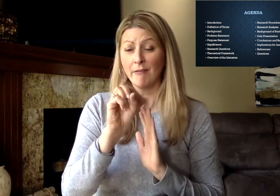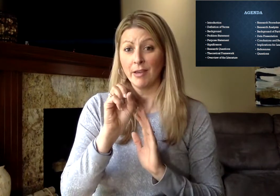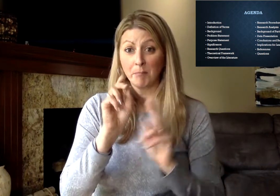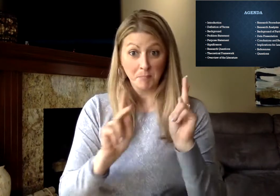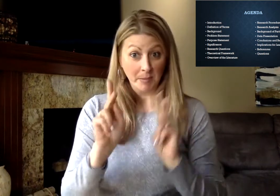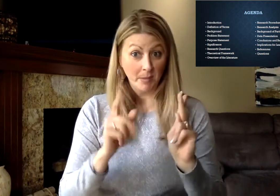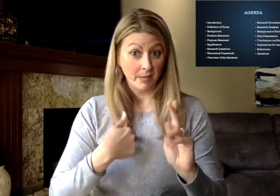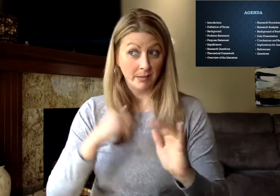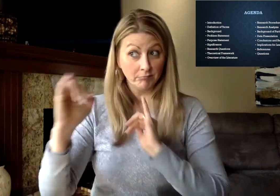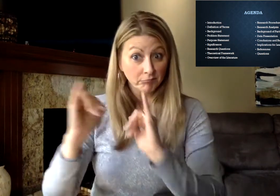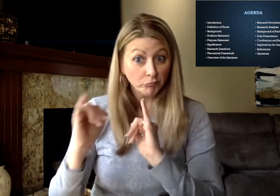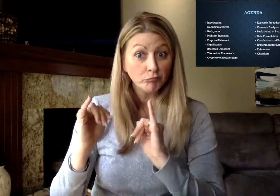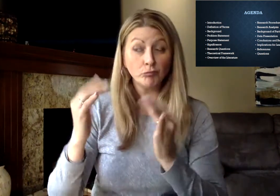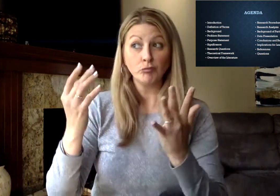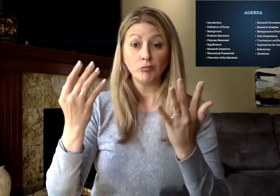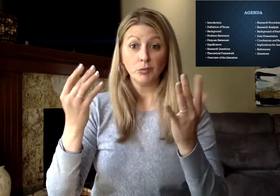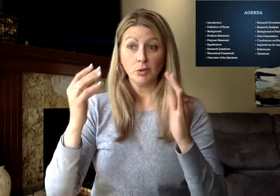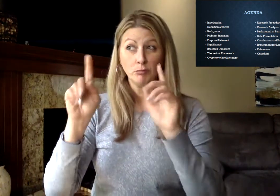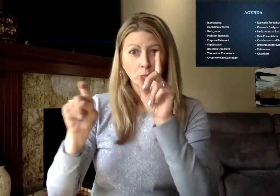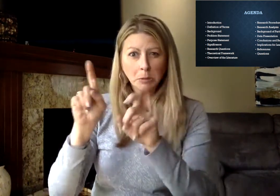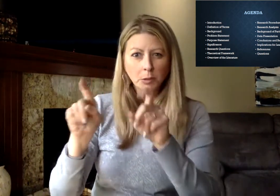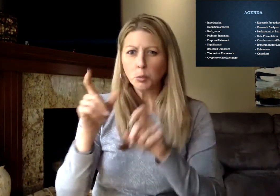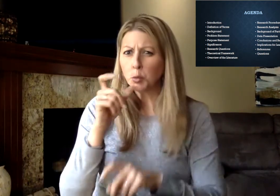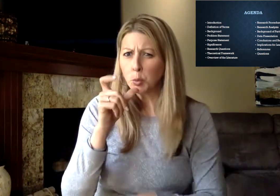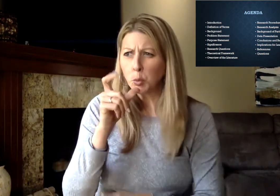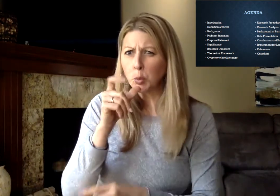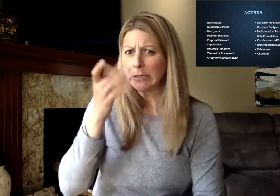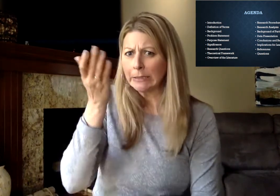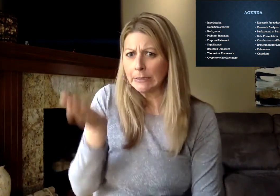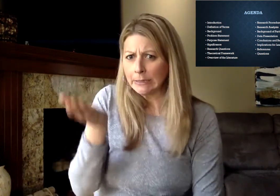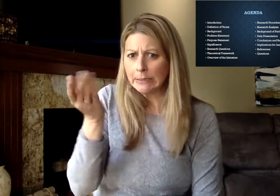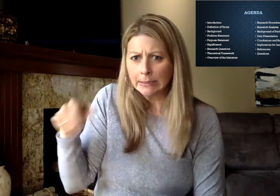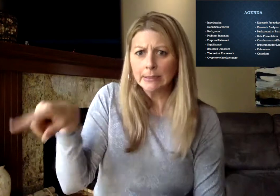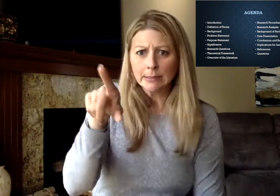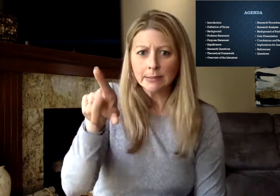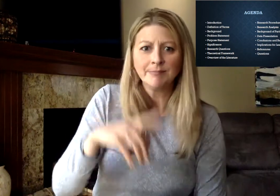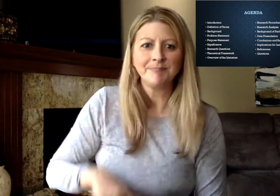I'll explain the background of the people that I interviewed, the questions I asked, who were these people?